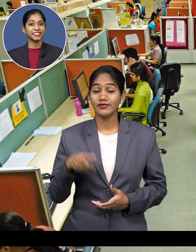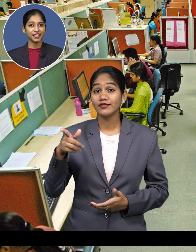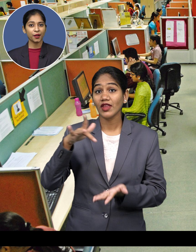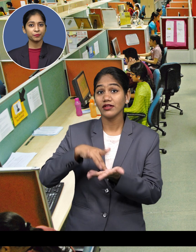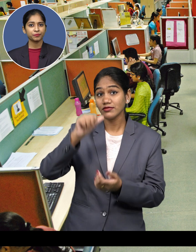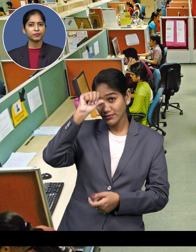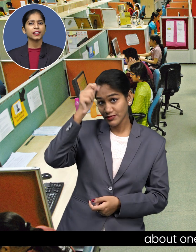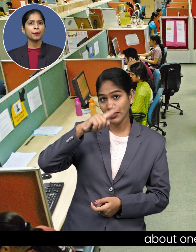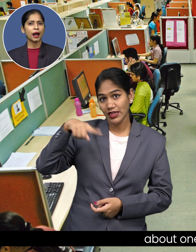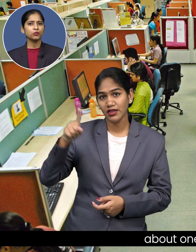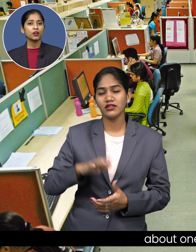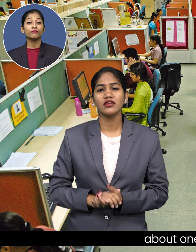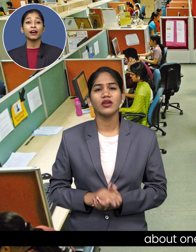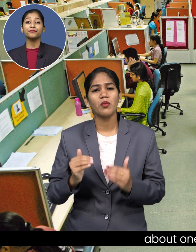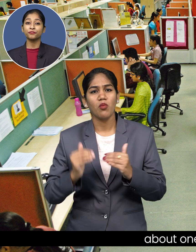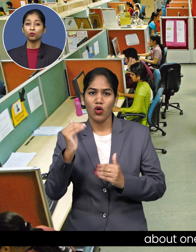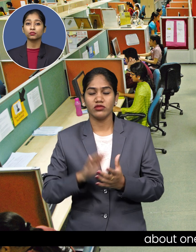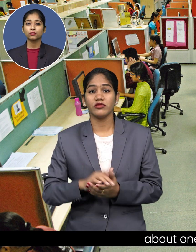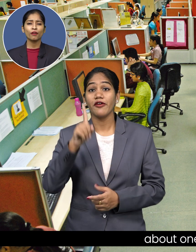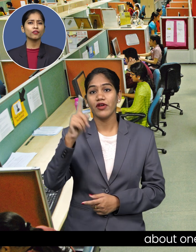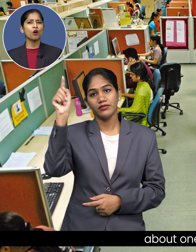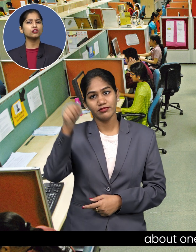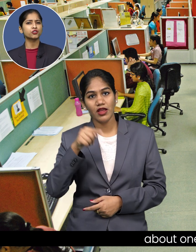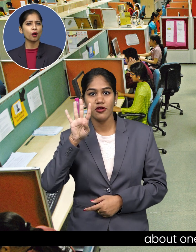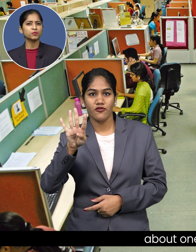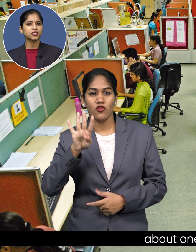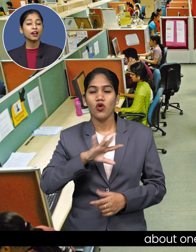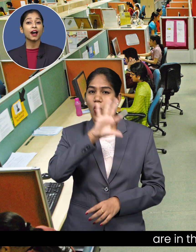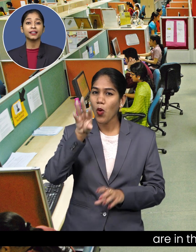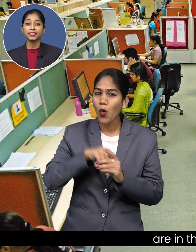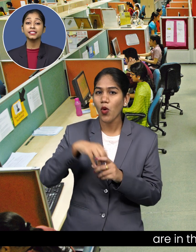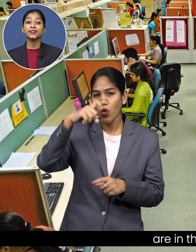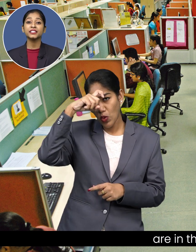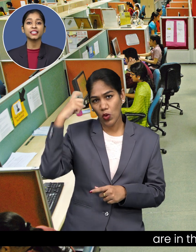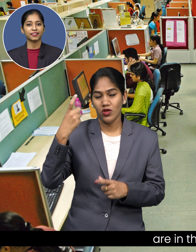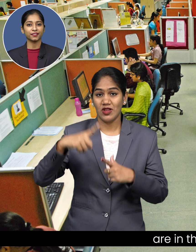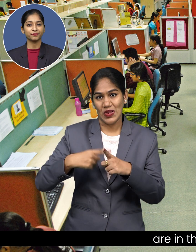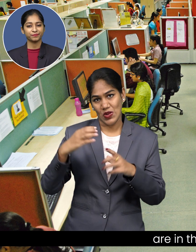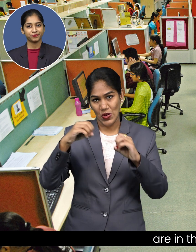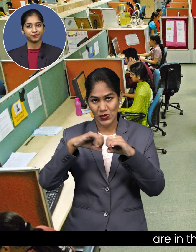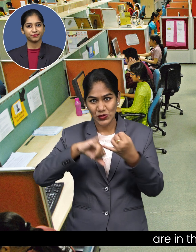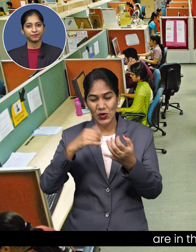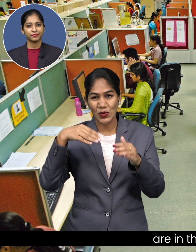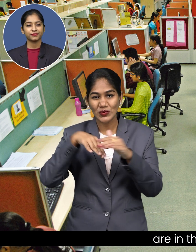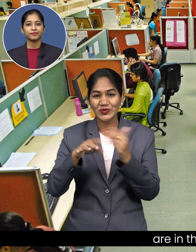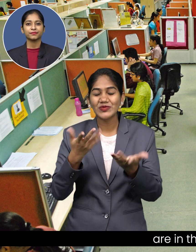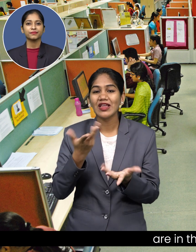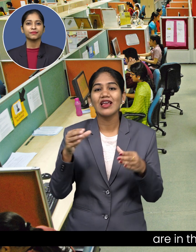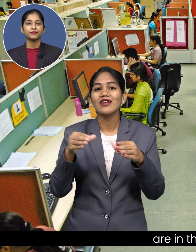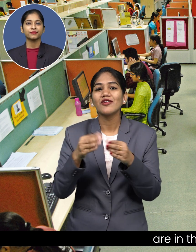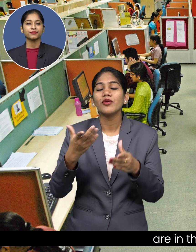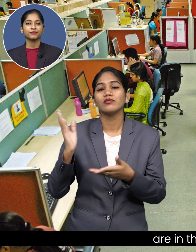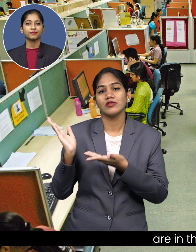In India, about 1/4 of all jobs are in the service sector.